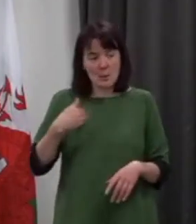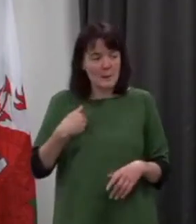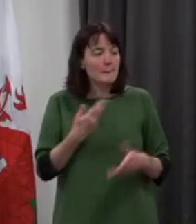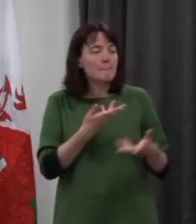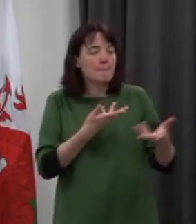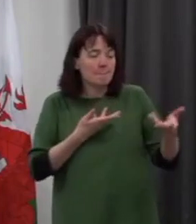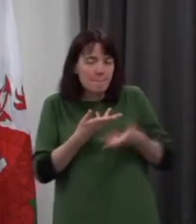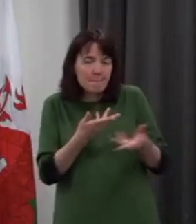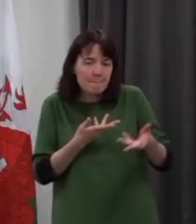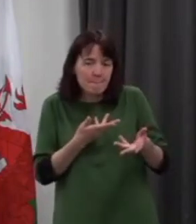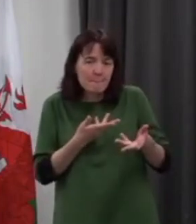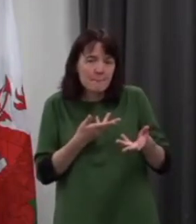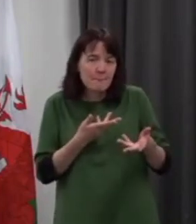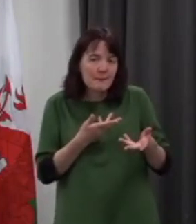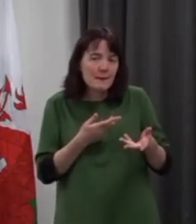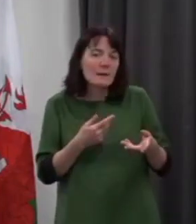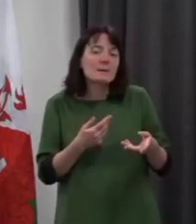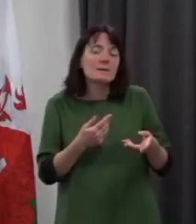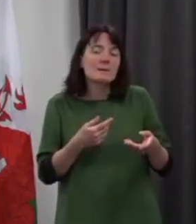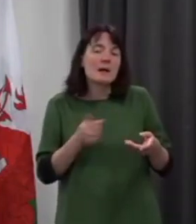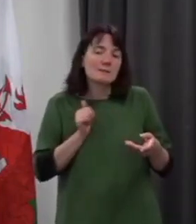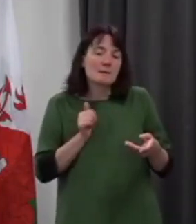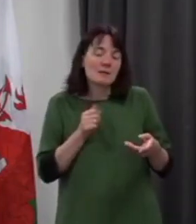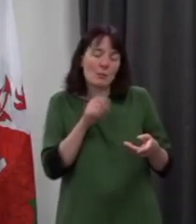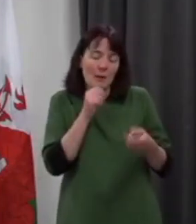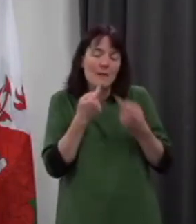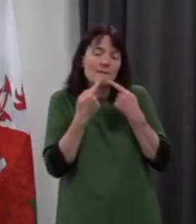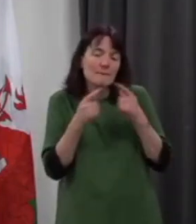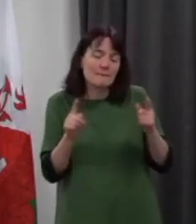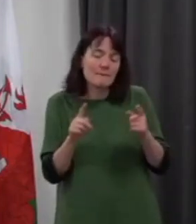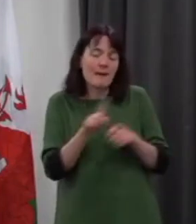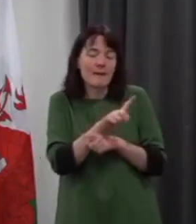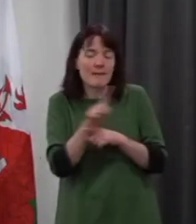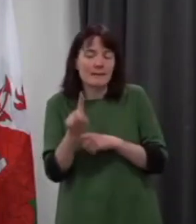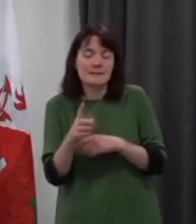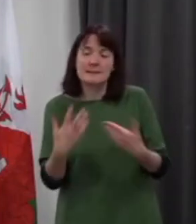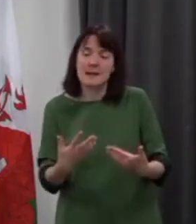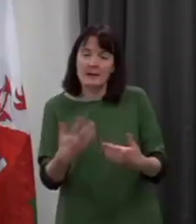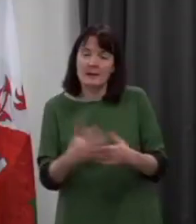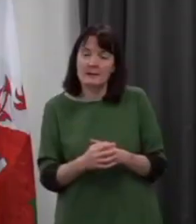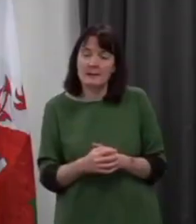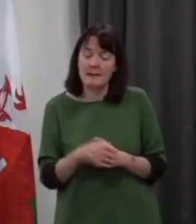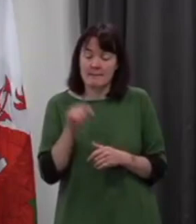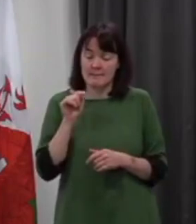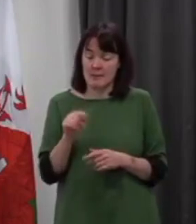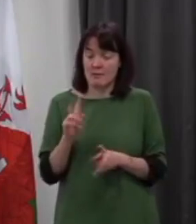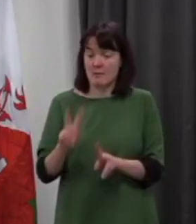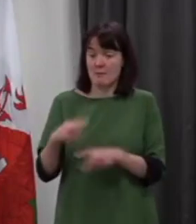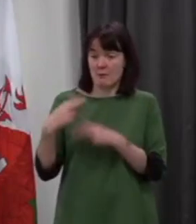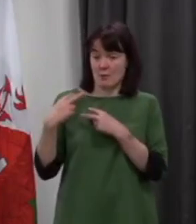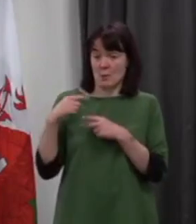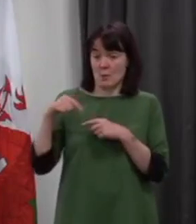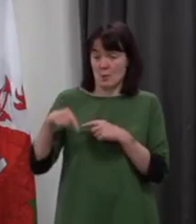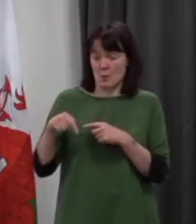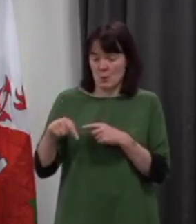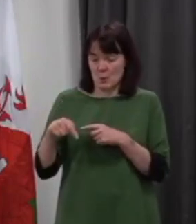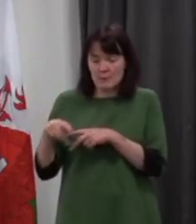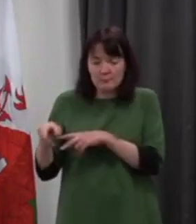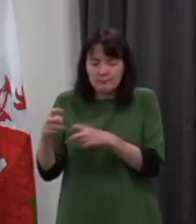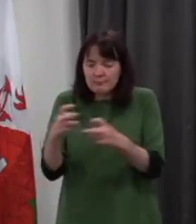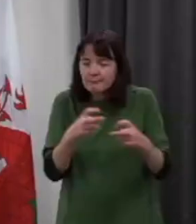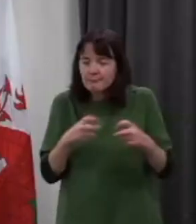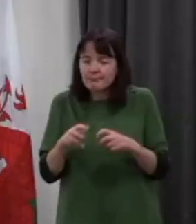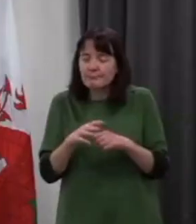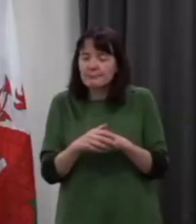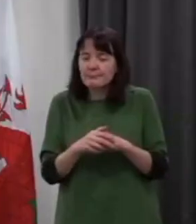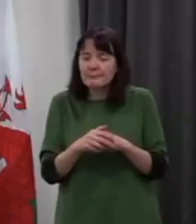Officer, I now expect that to report later today. And that review will be important, both in terms of setting out those